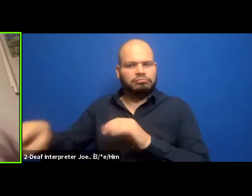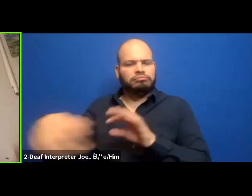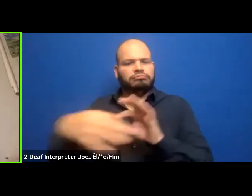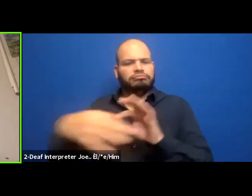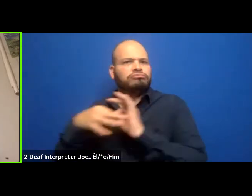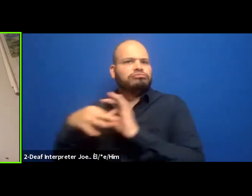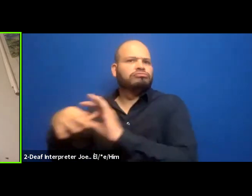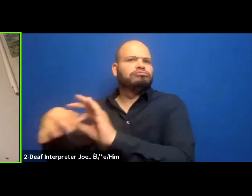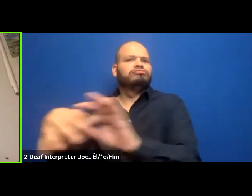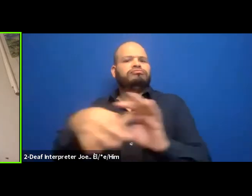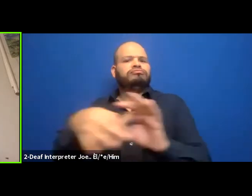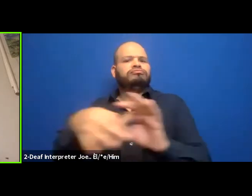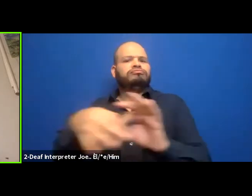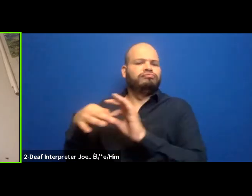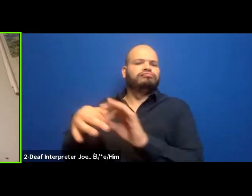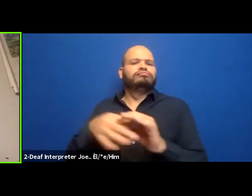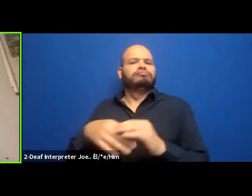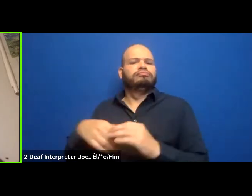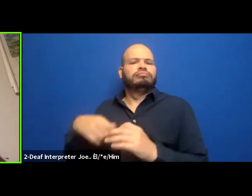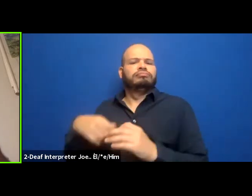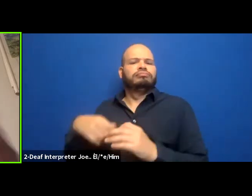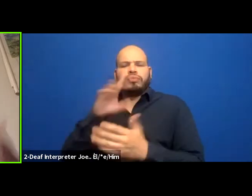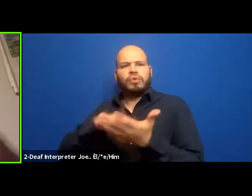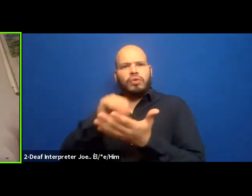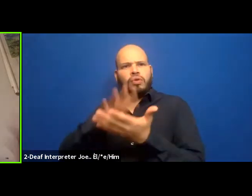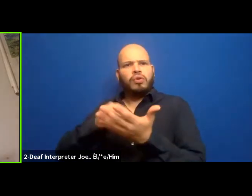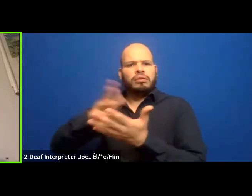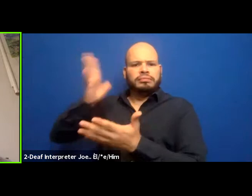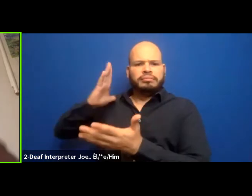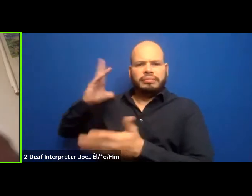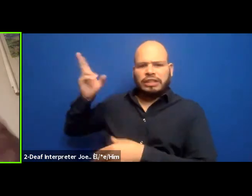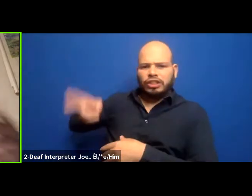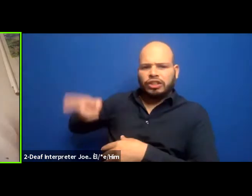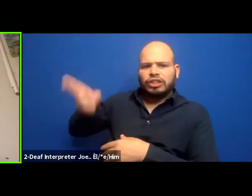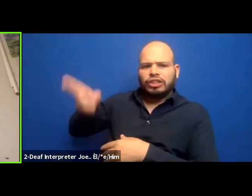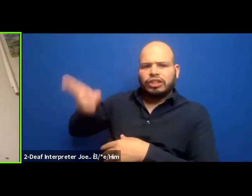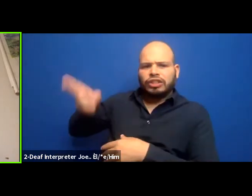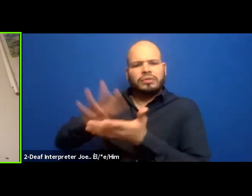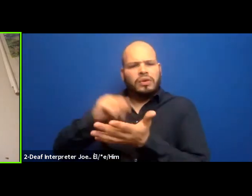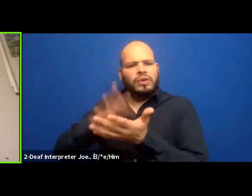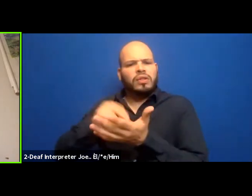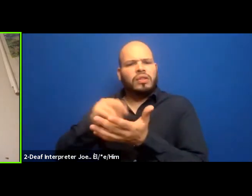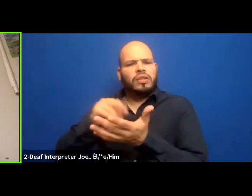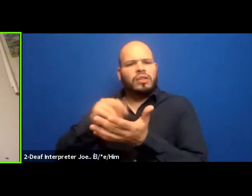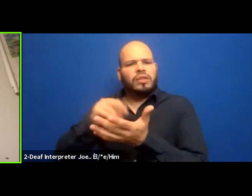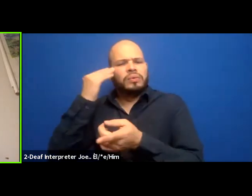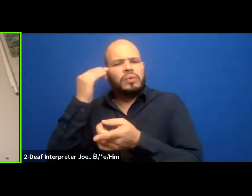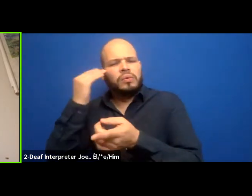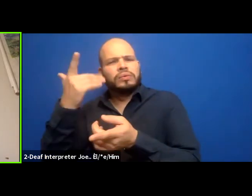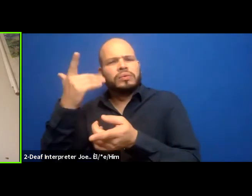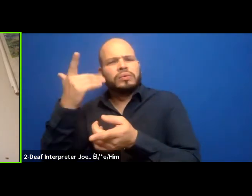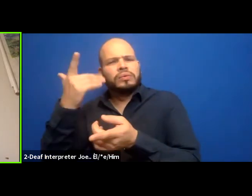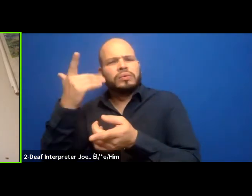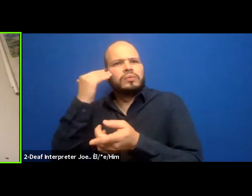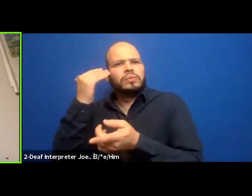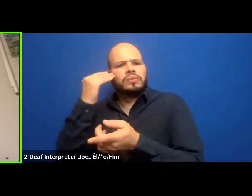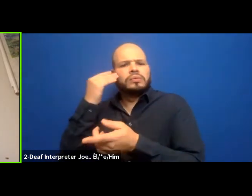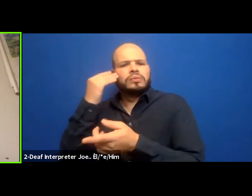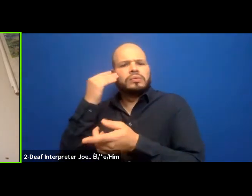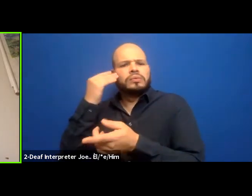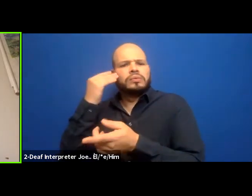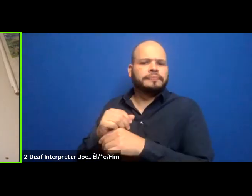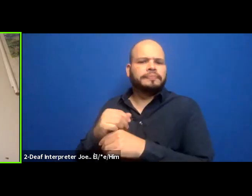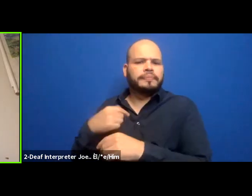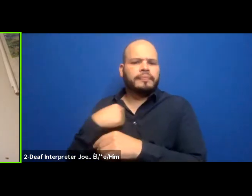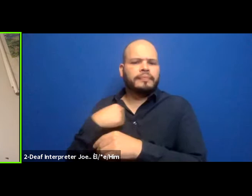about organizers who were socially conscious people in prison who was doing work like the Young Lords